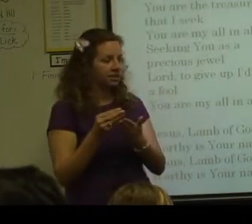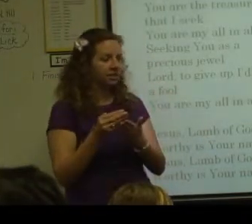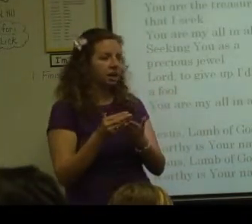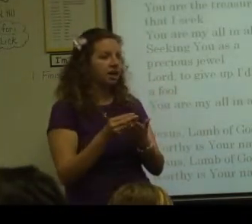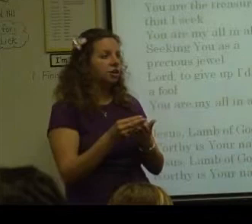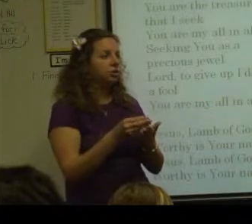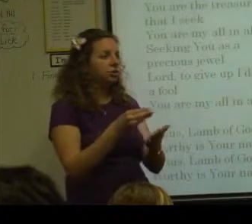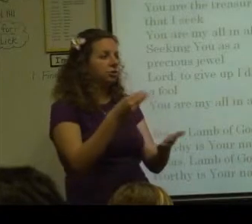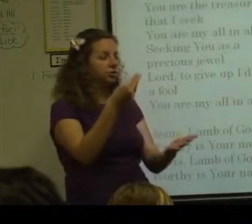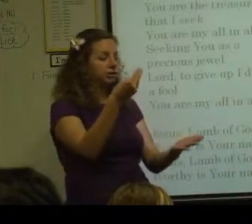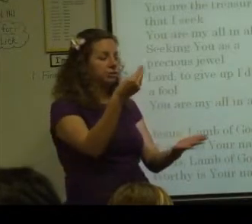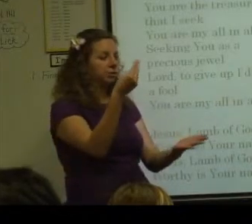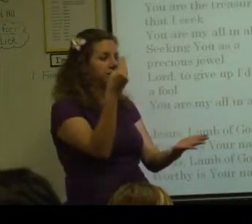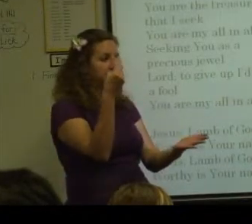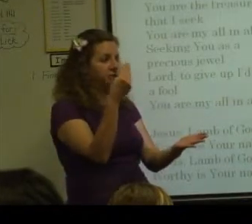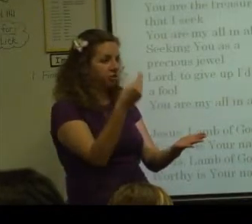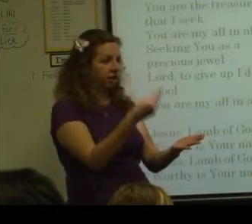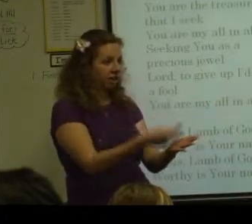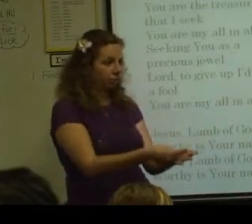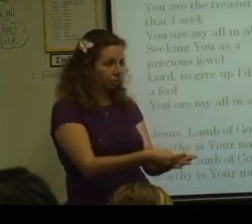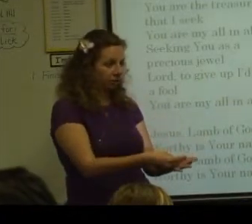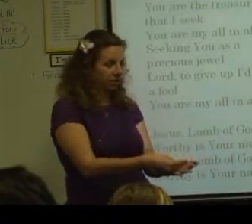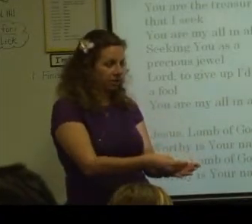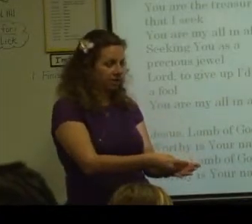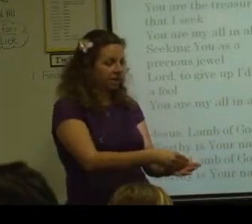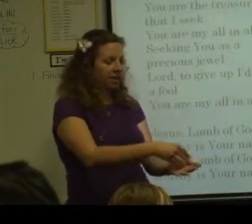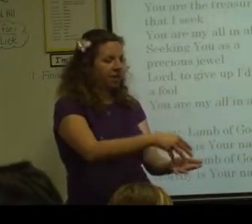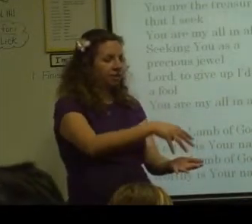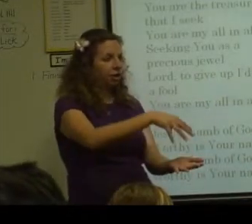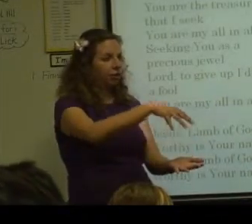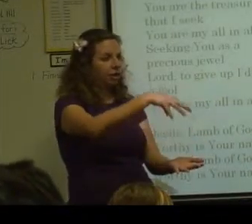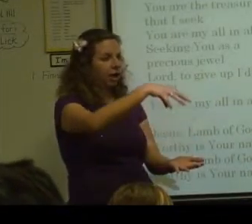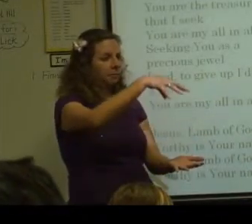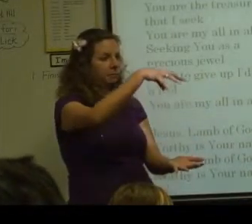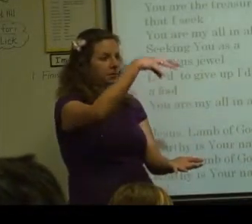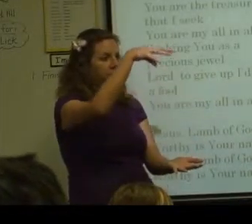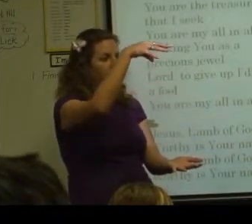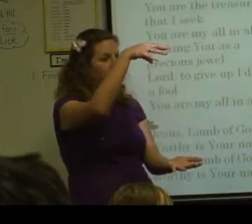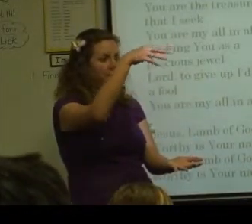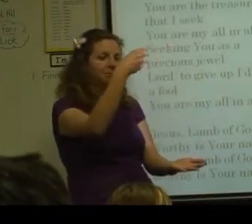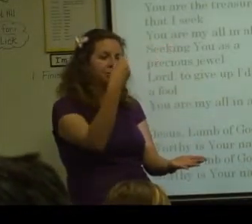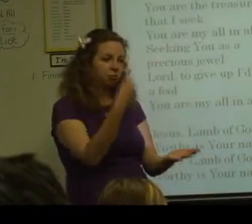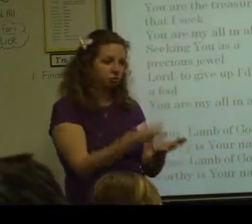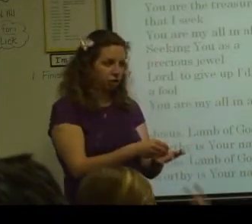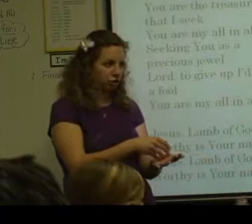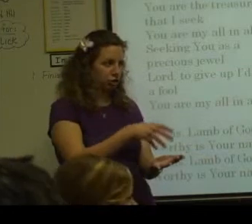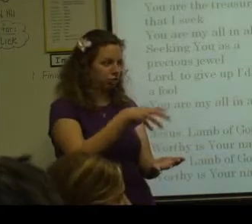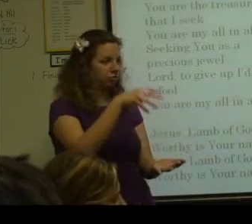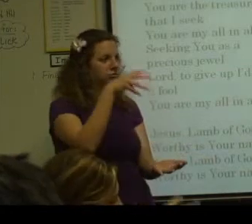like that. So it's going to be going down on your hand once, and then going up like a whole heap. Treasure.